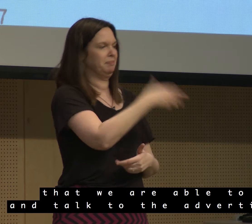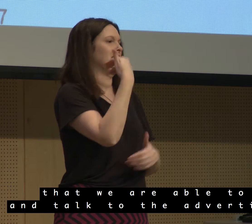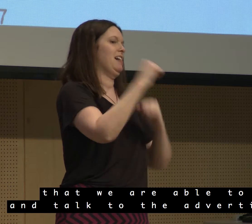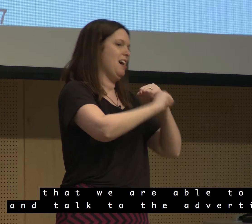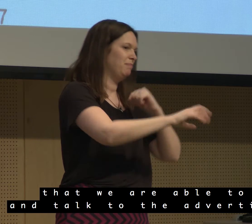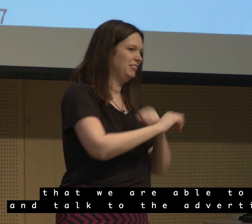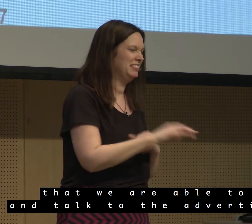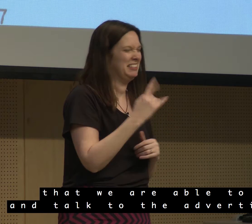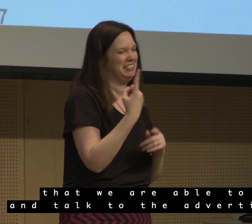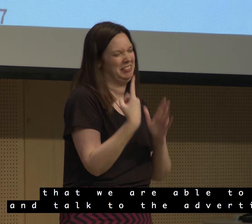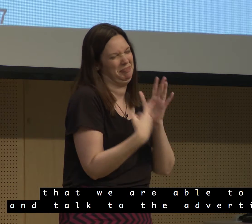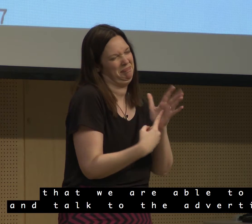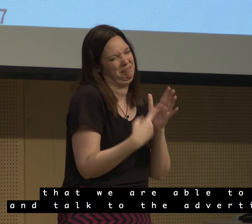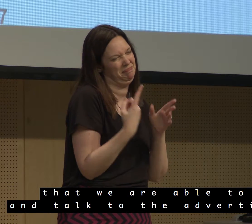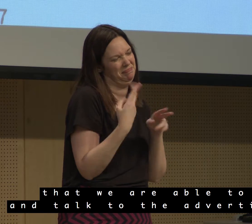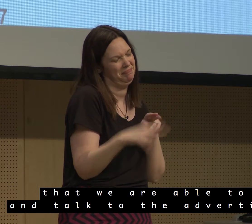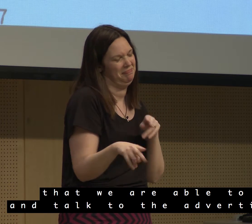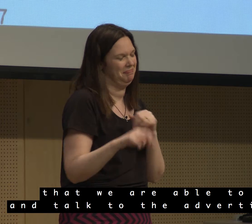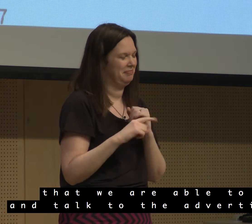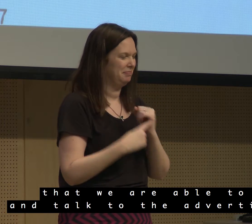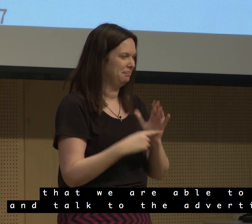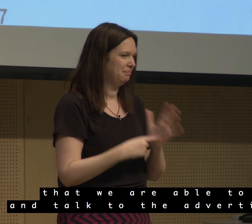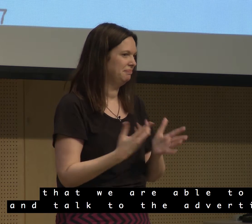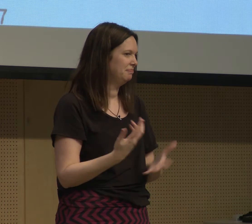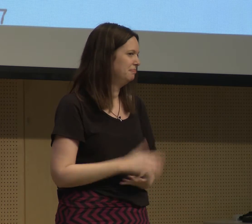we were able to get and talk to the advertisers.